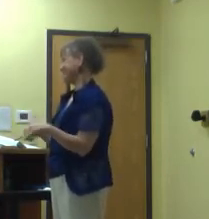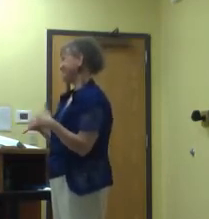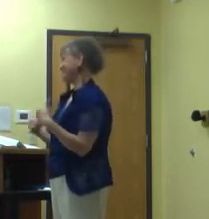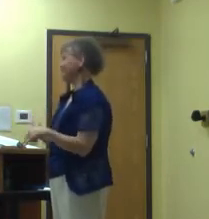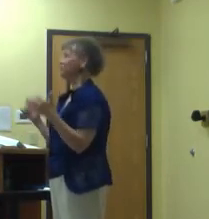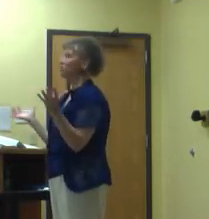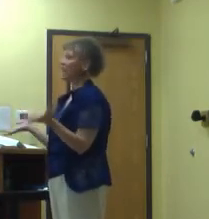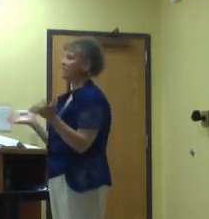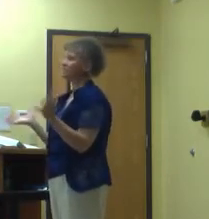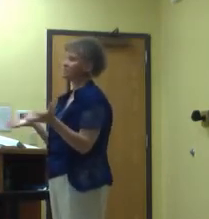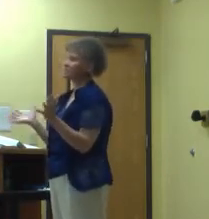Chat.